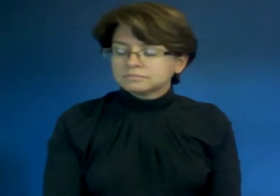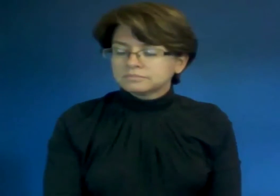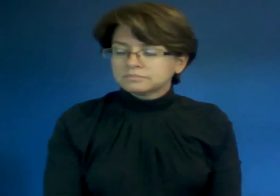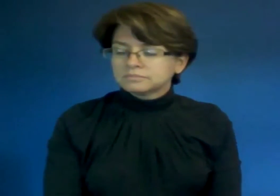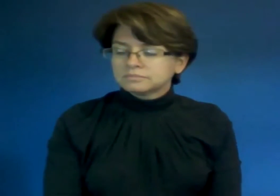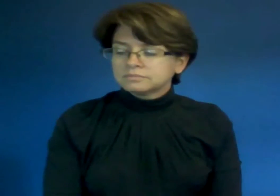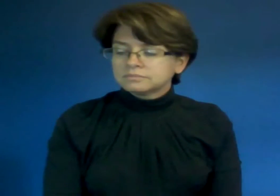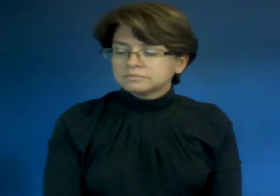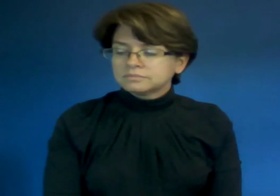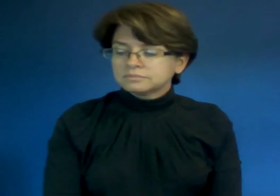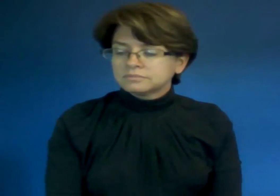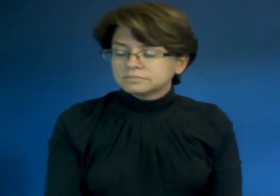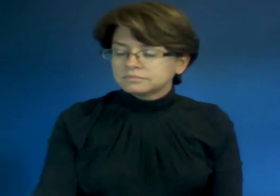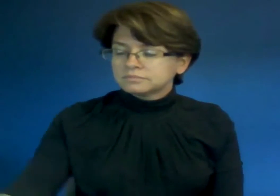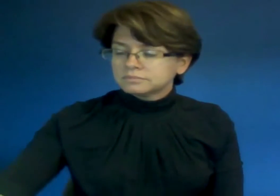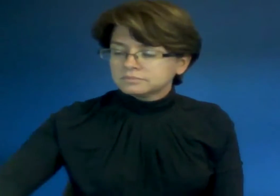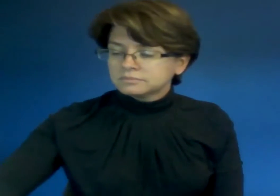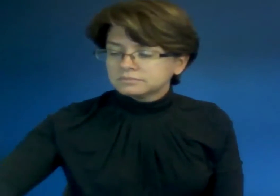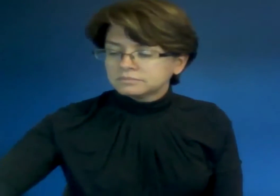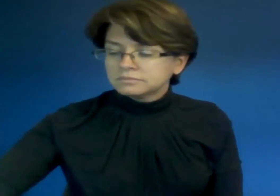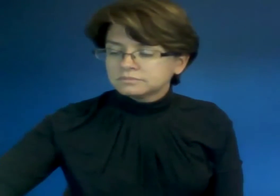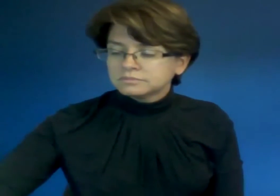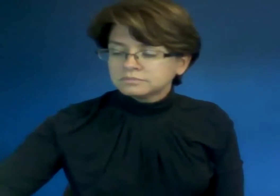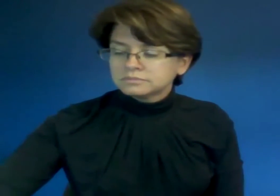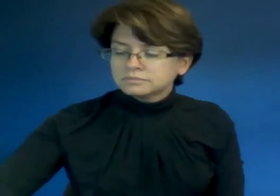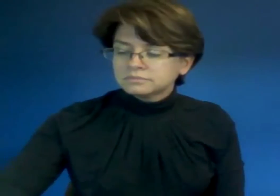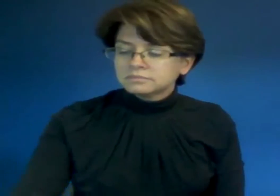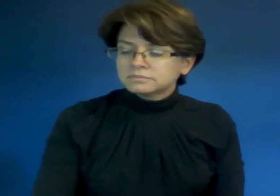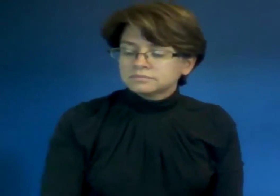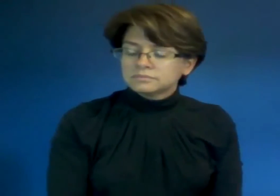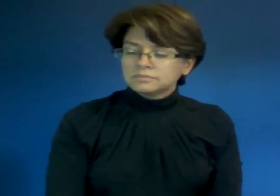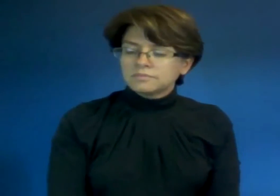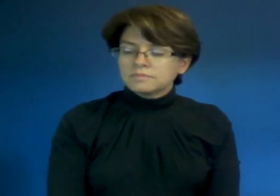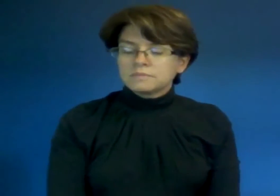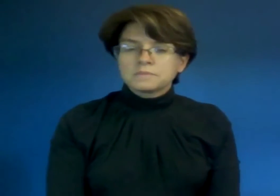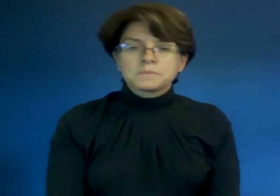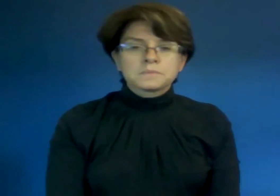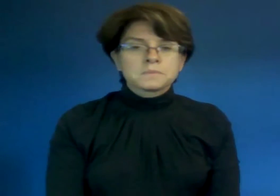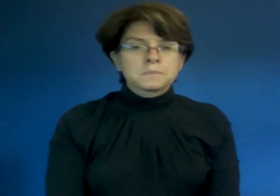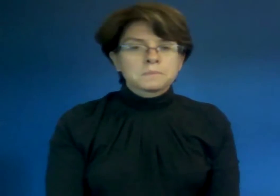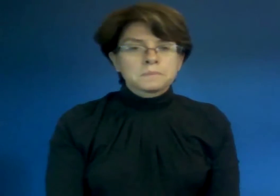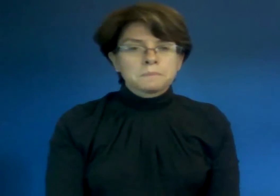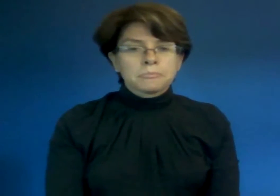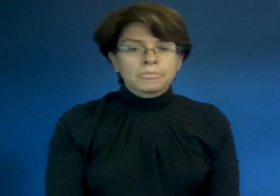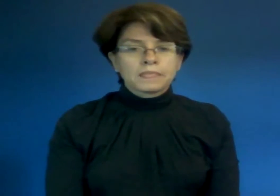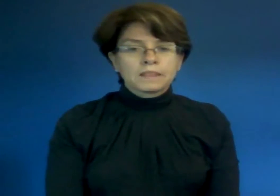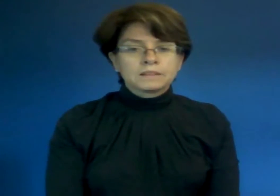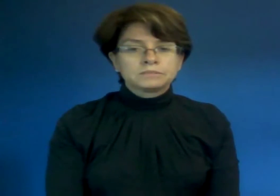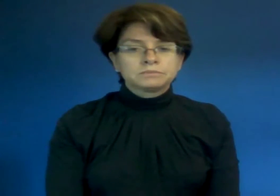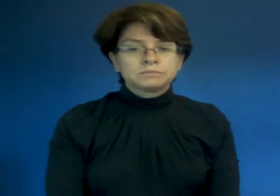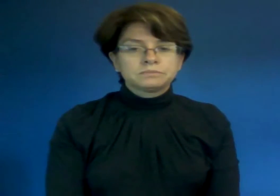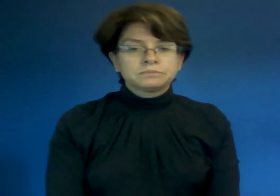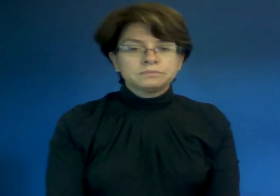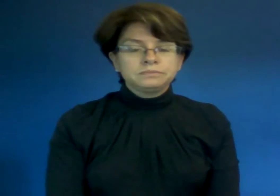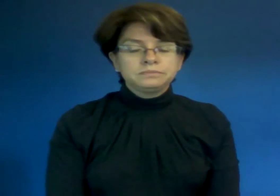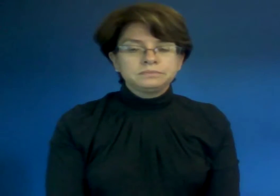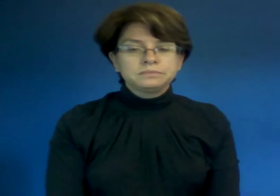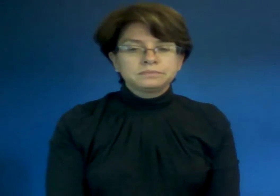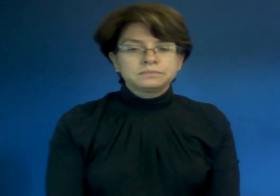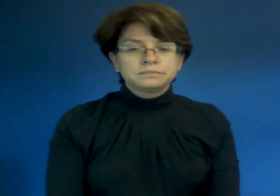Your stomach is the first primary organ in the alimentary canal. Its functions are to mix food that it receives with gastric